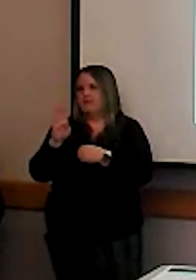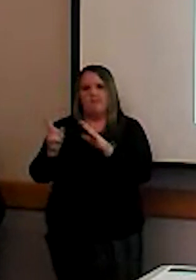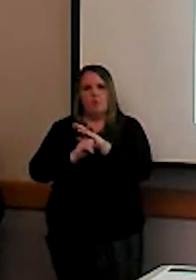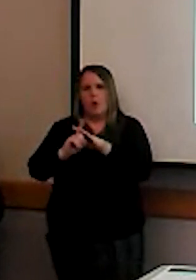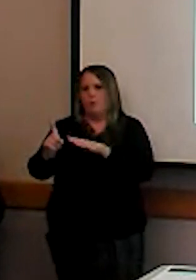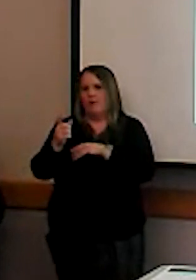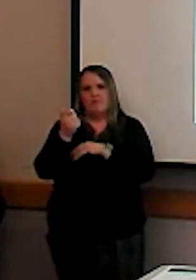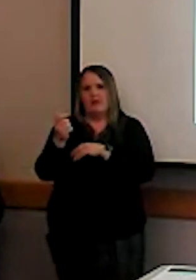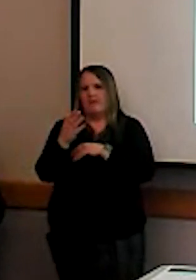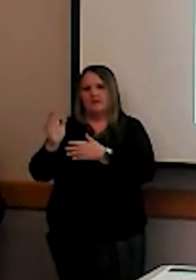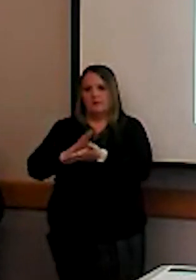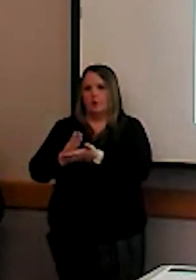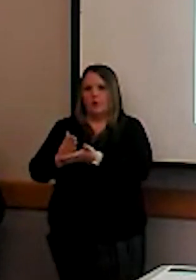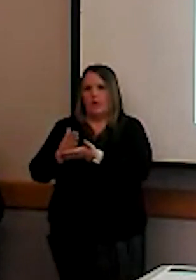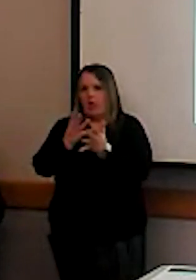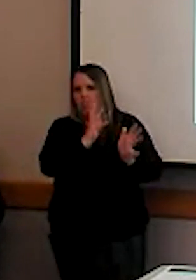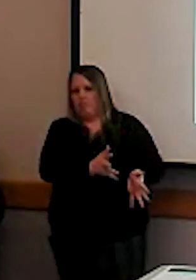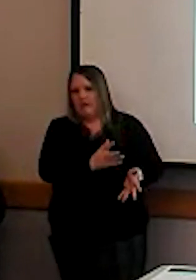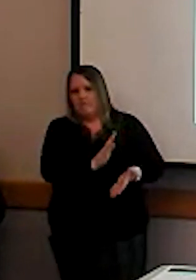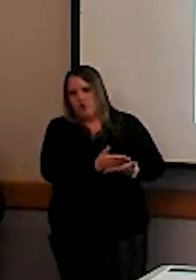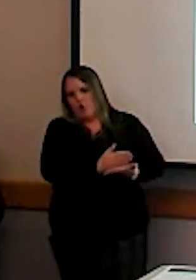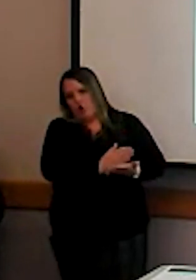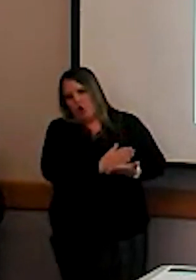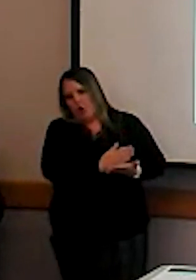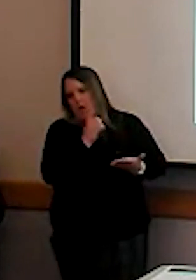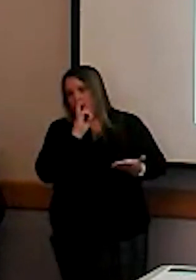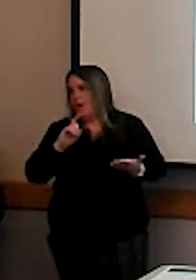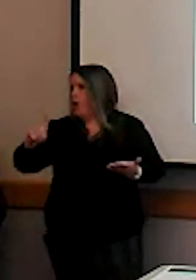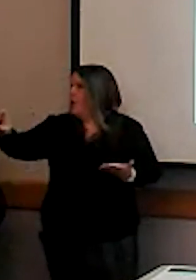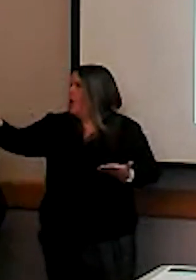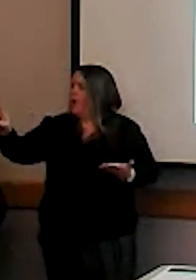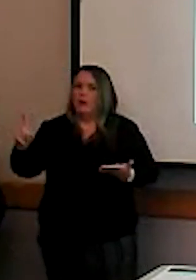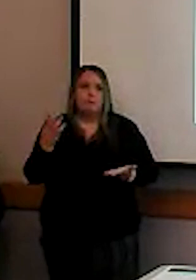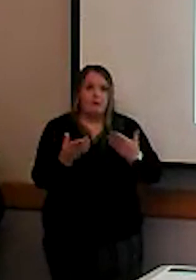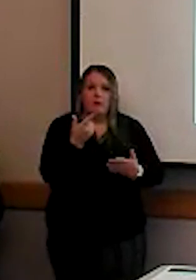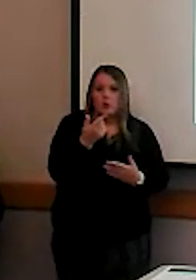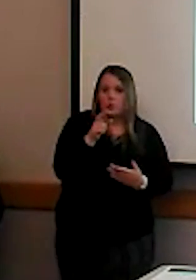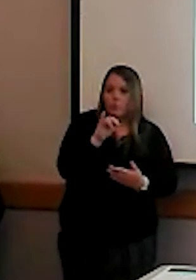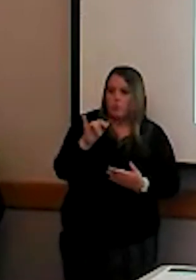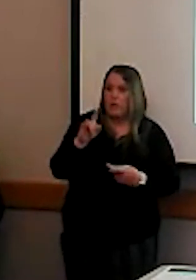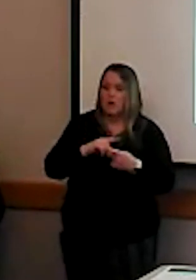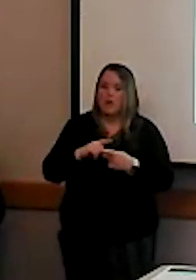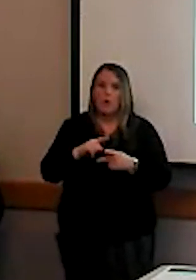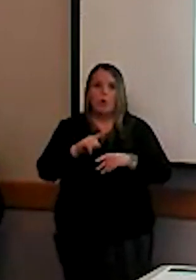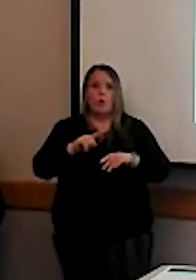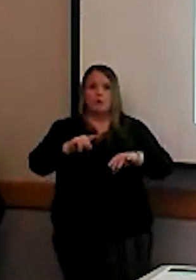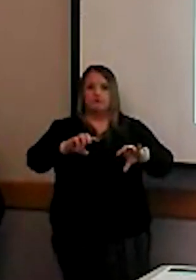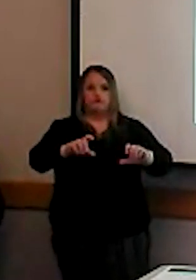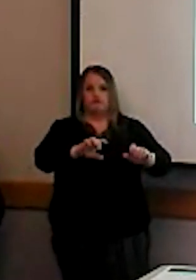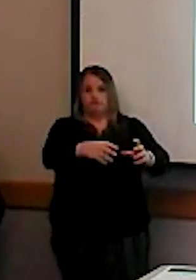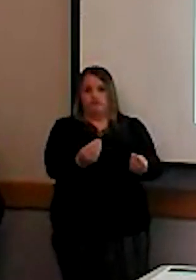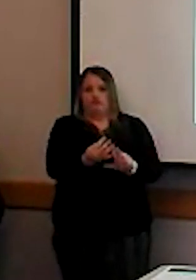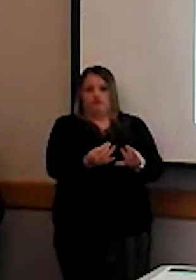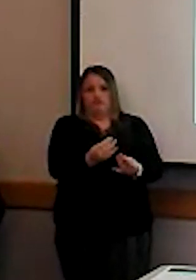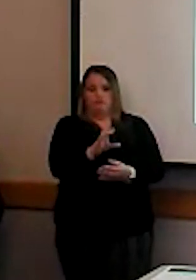from anything that's cooking, whether it's the grill or the burners, or at least keeping a close eye on